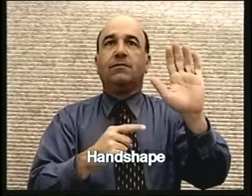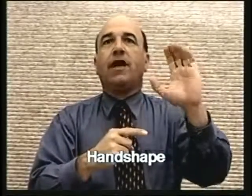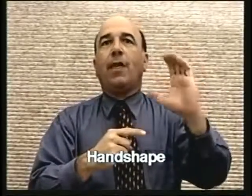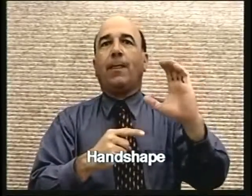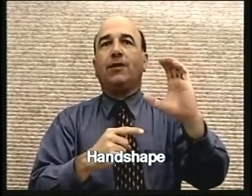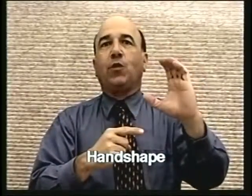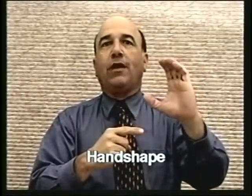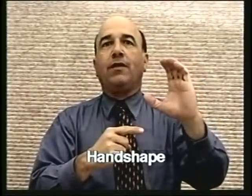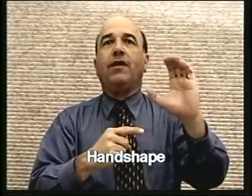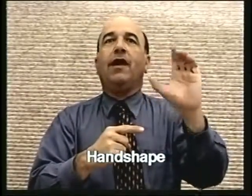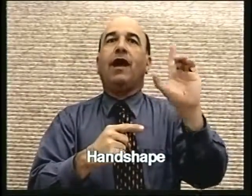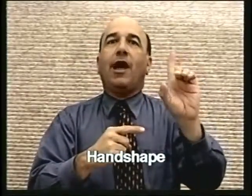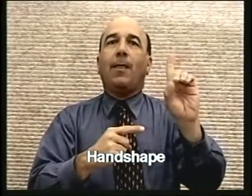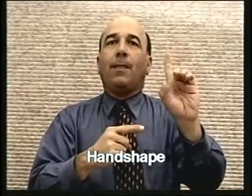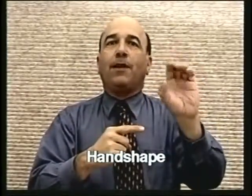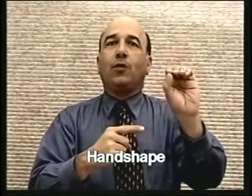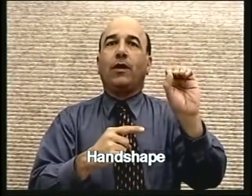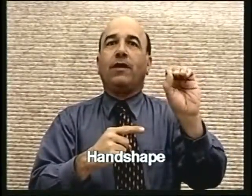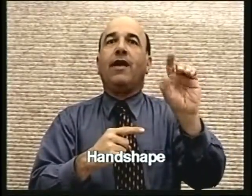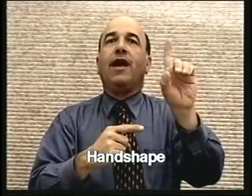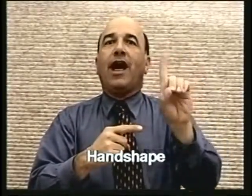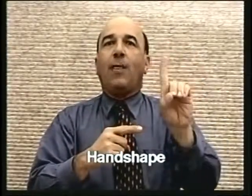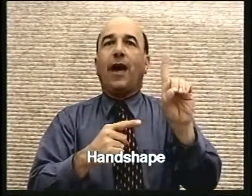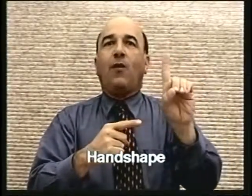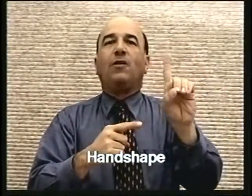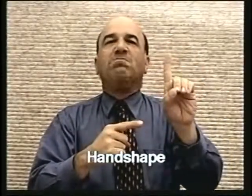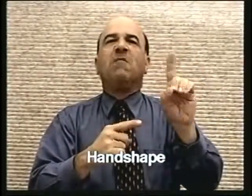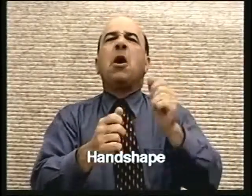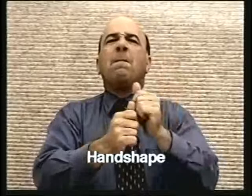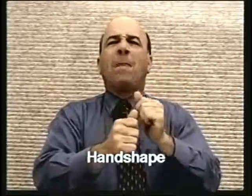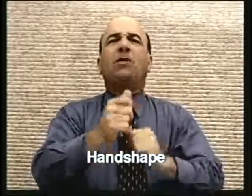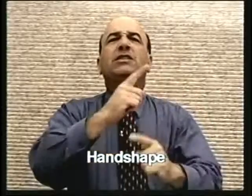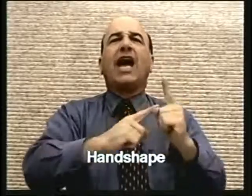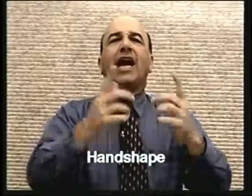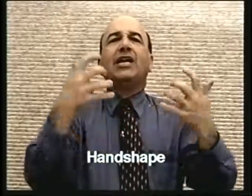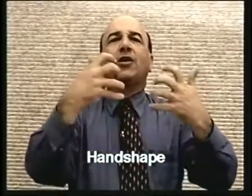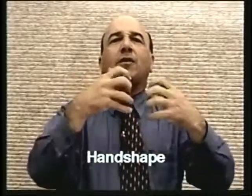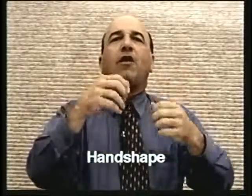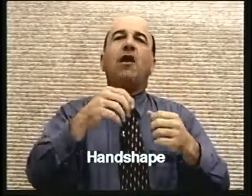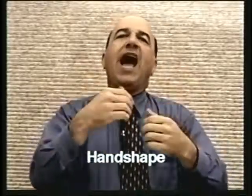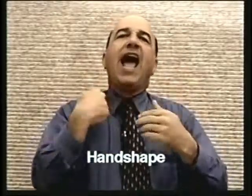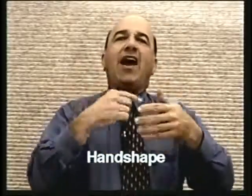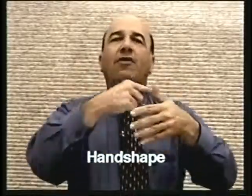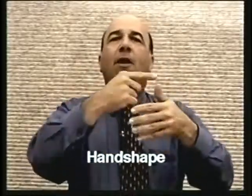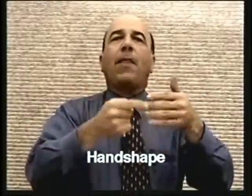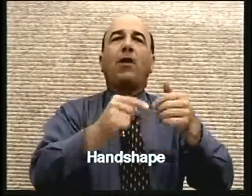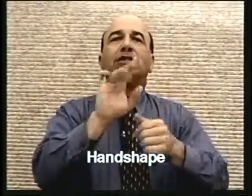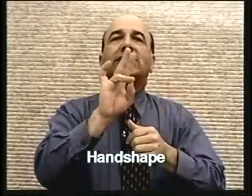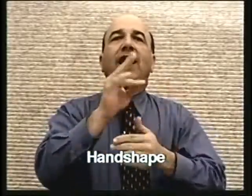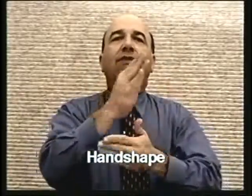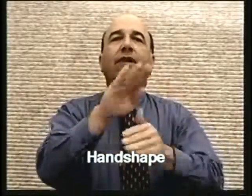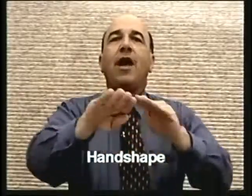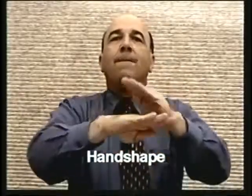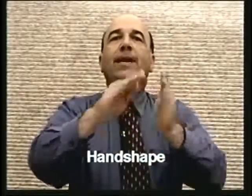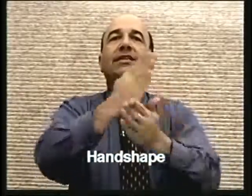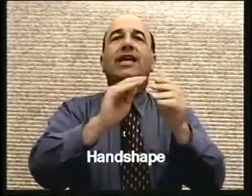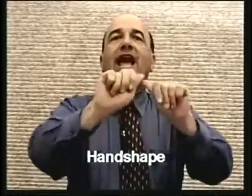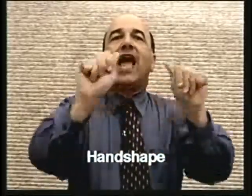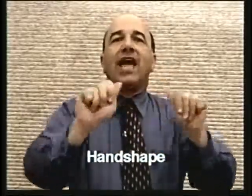and this one, and this one, and that one. Most signs have those 7 basic hand